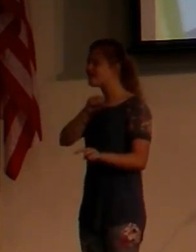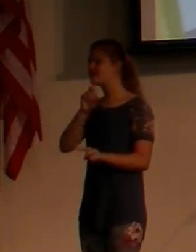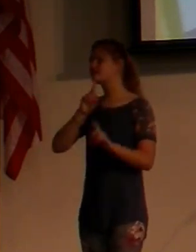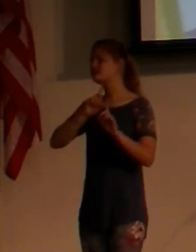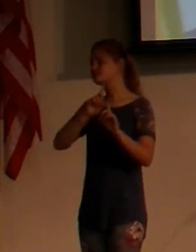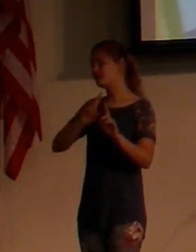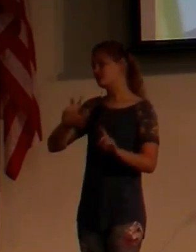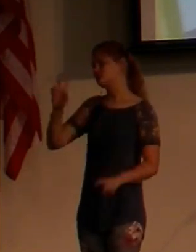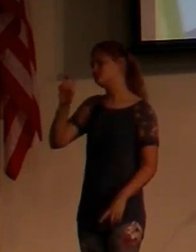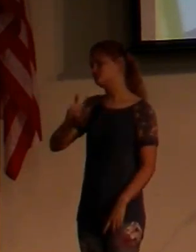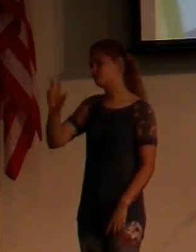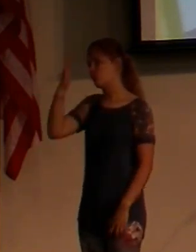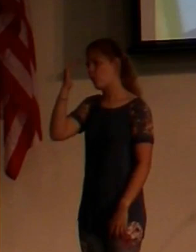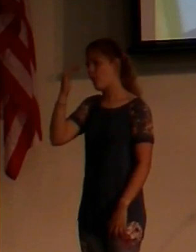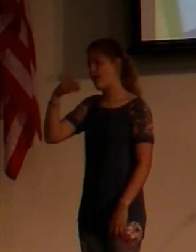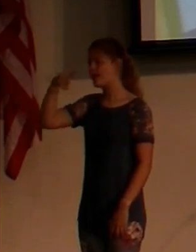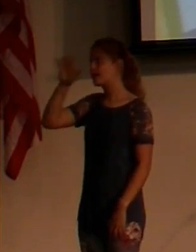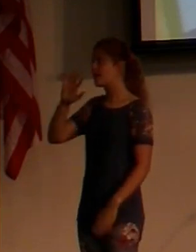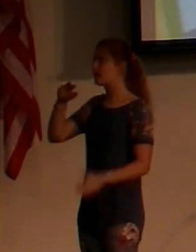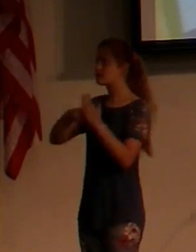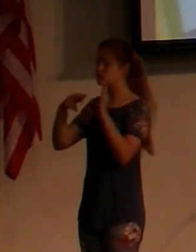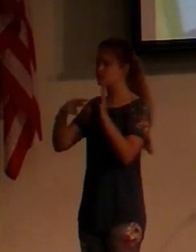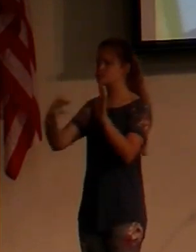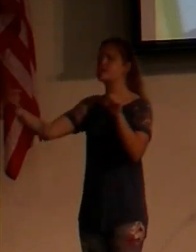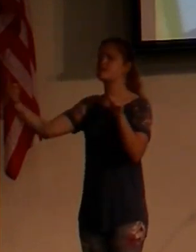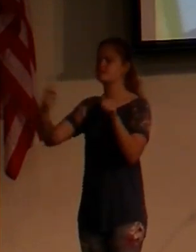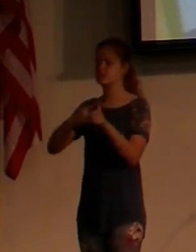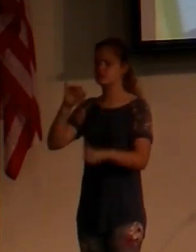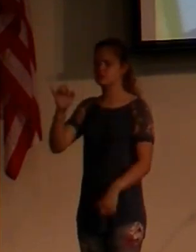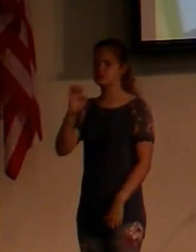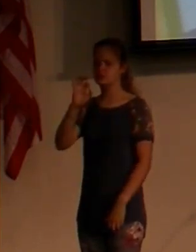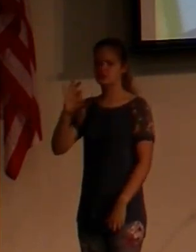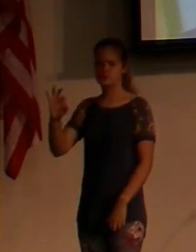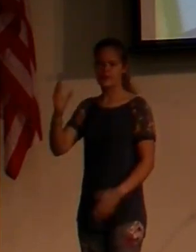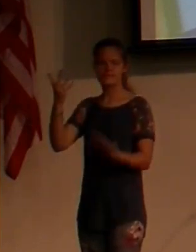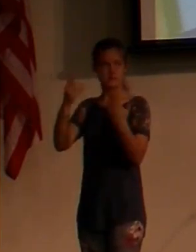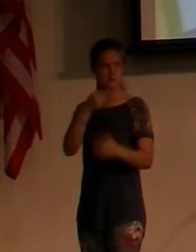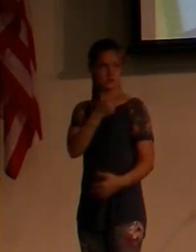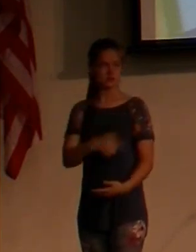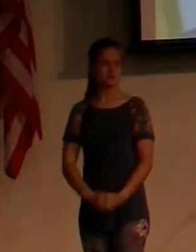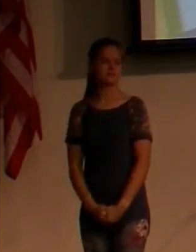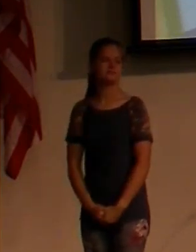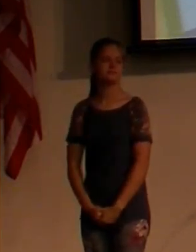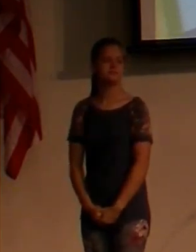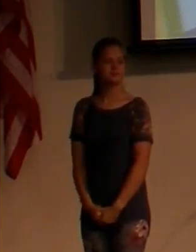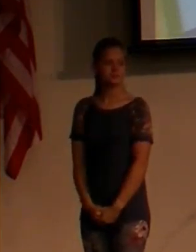puts God's purpose at the forefront. We're going to let Jeff close us out.